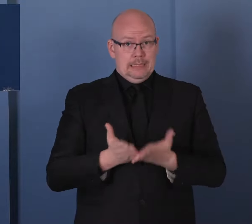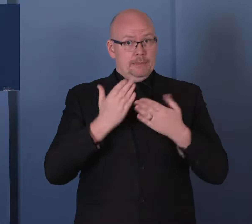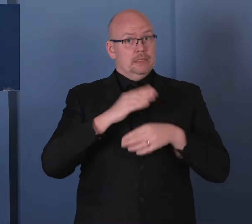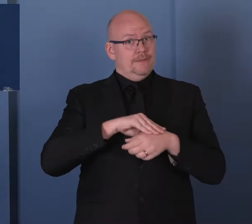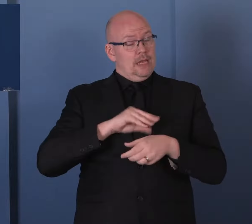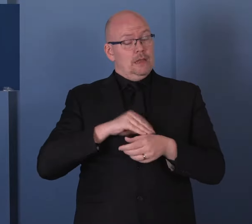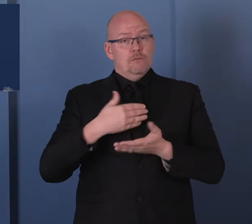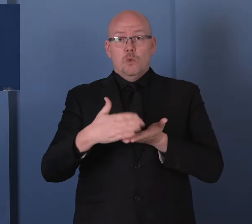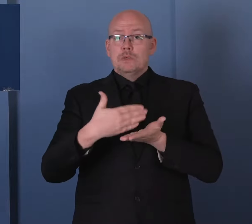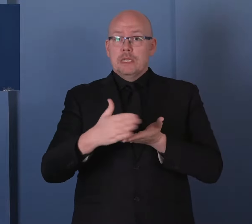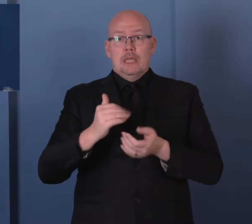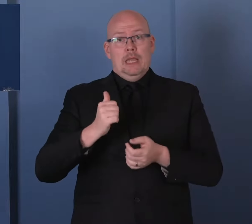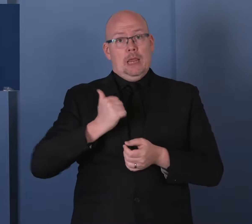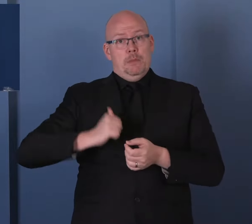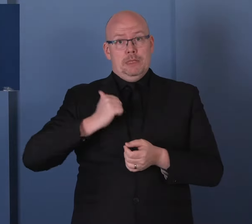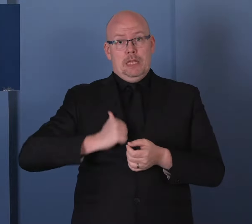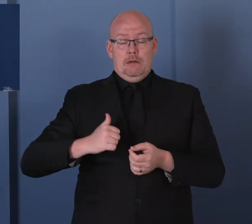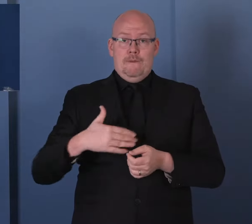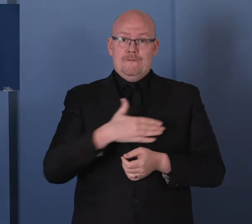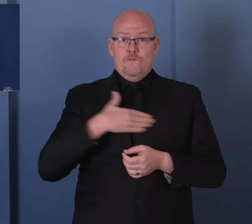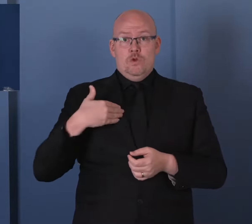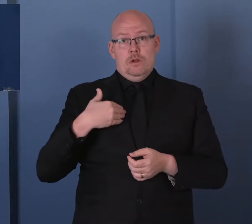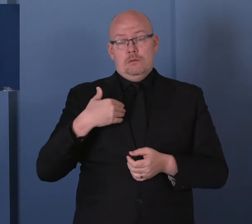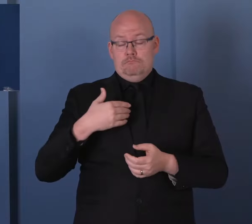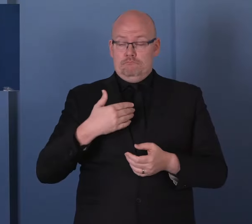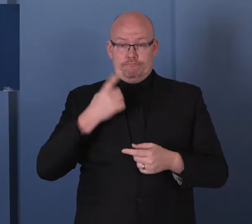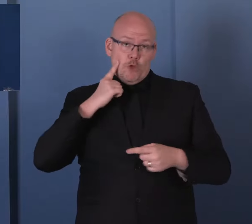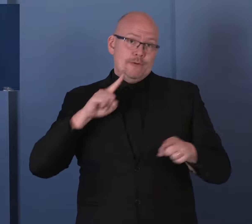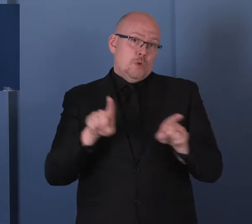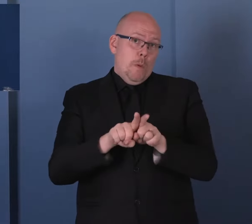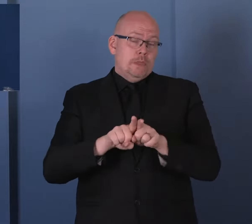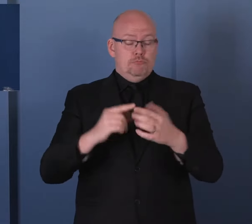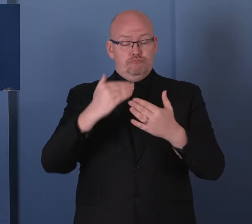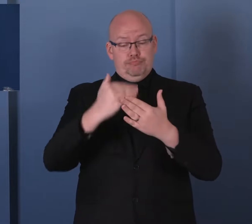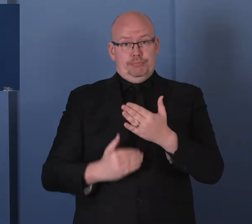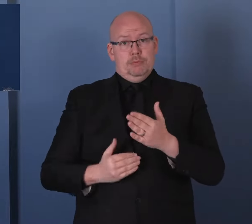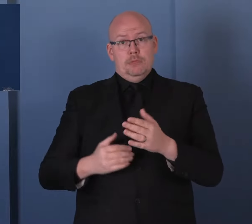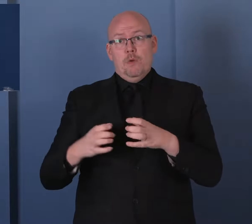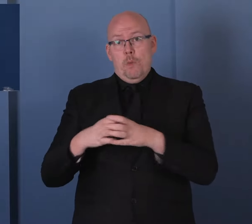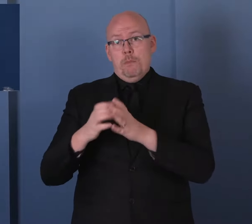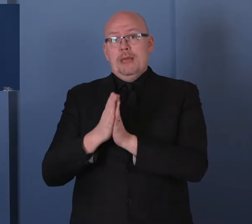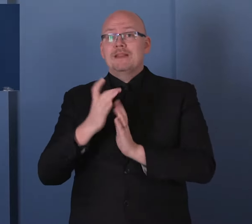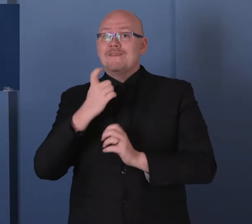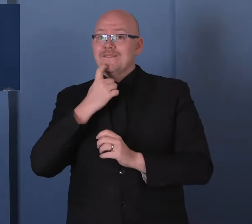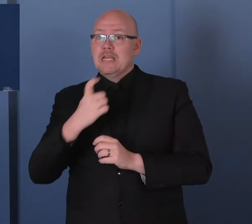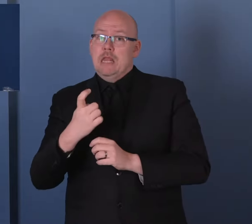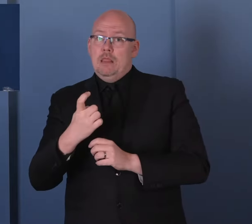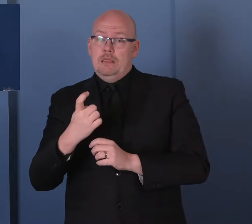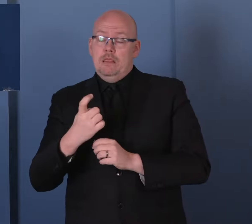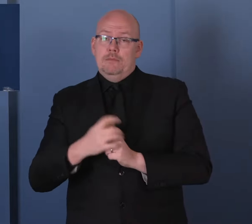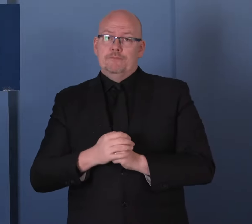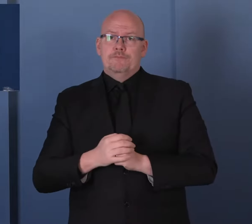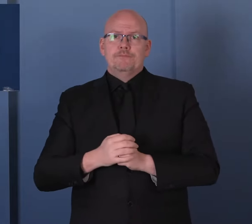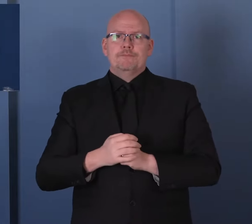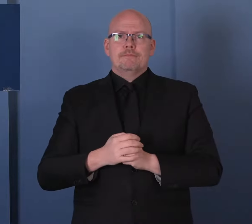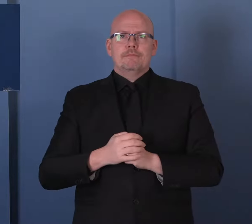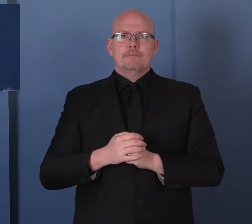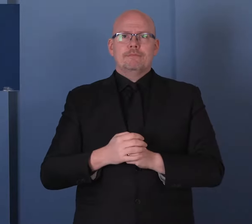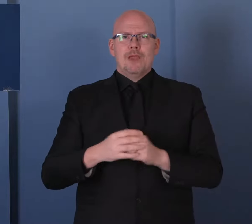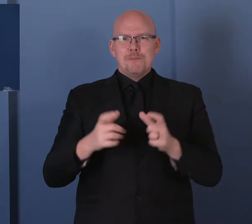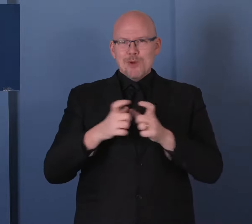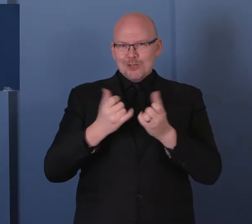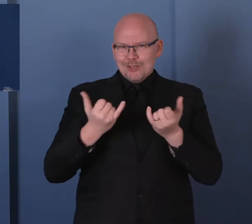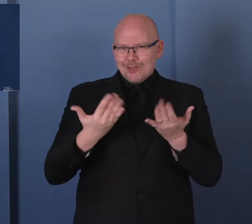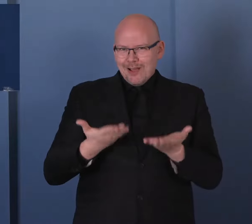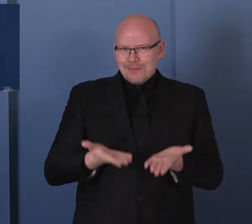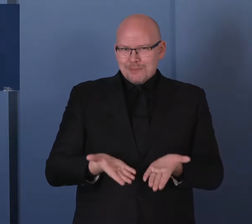to implement our trilateral memorandum together with Finland. At our meeting today, we also covered the